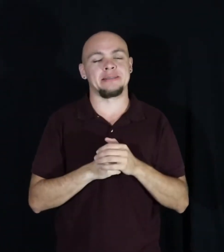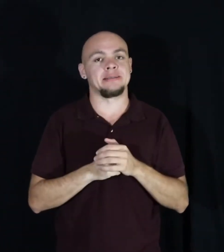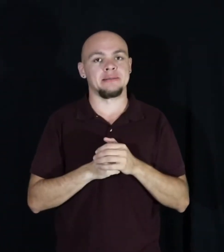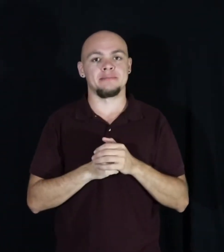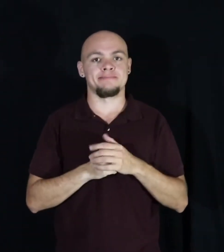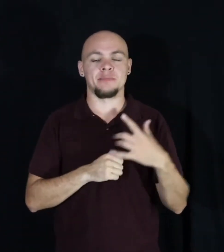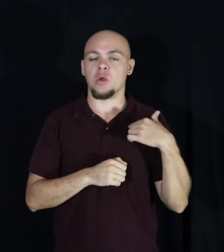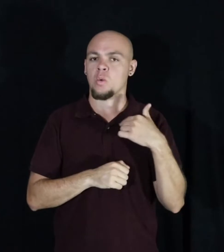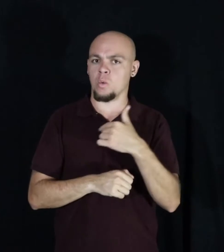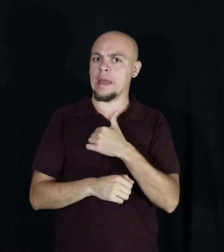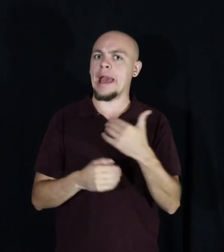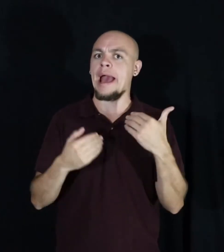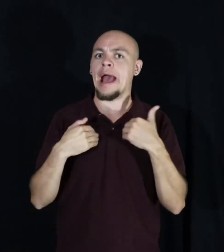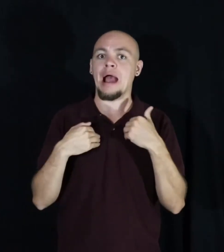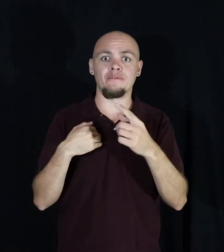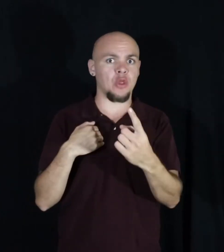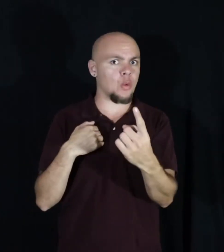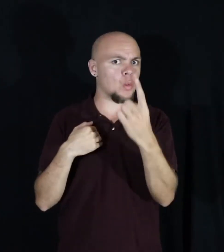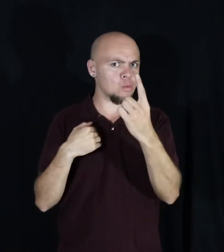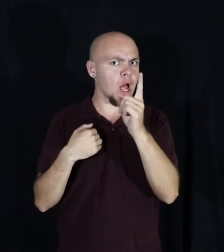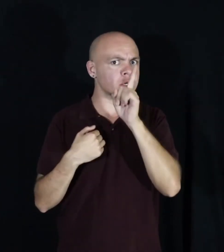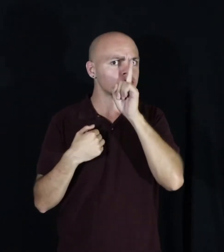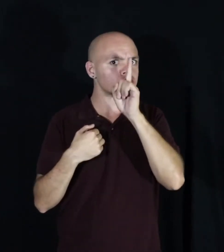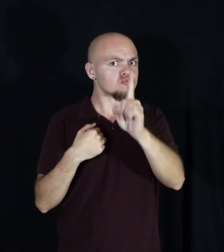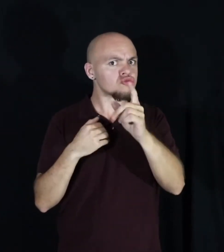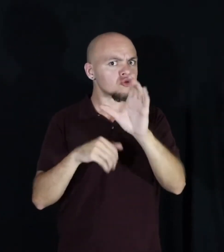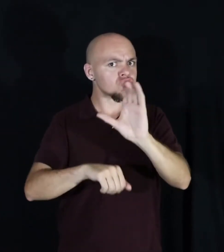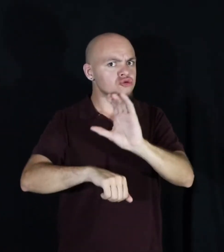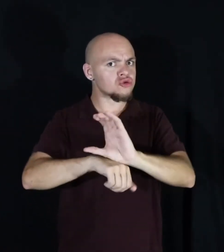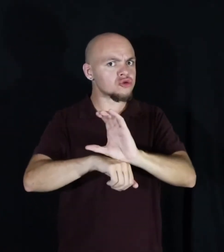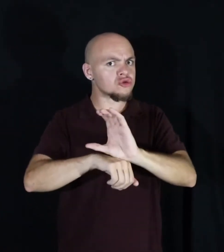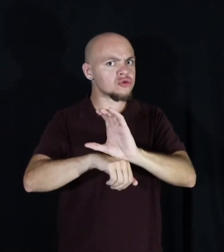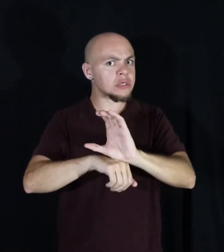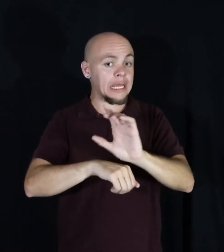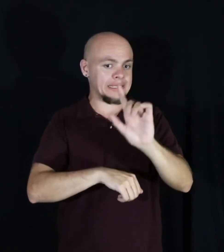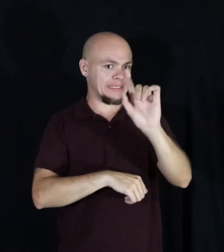that we had the one true church, with a capital T,